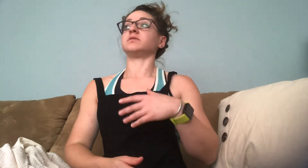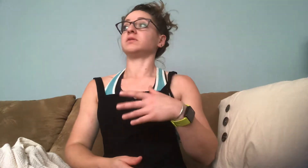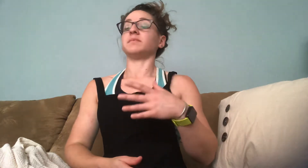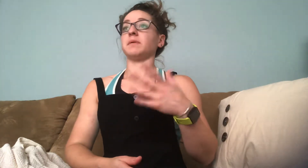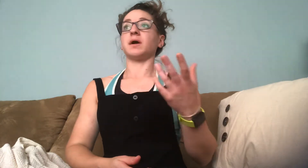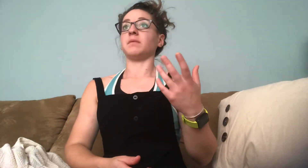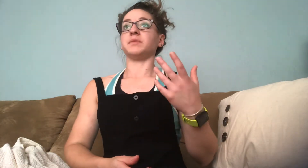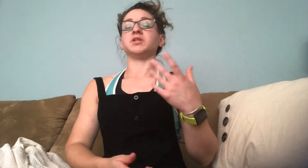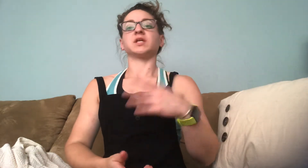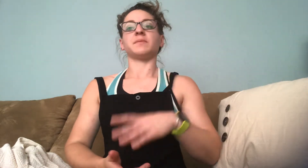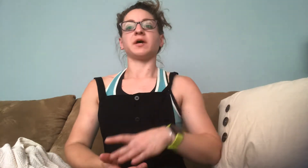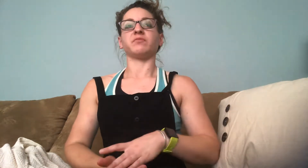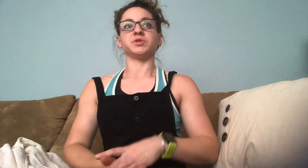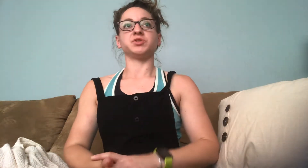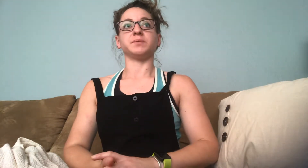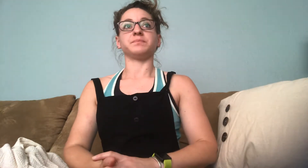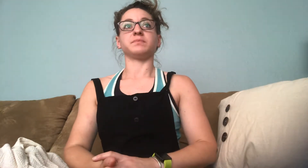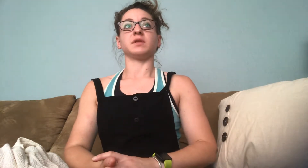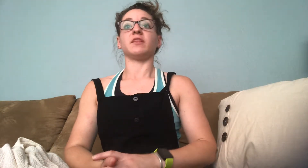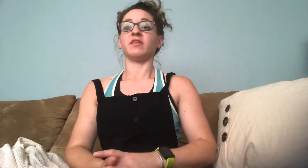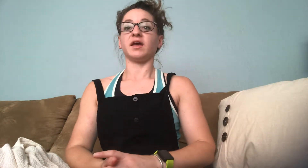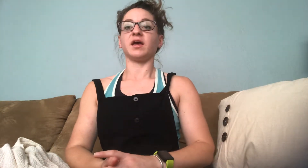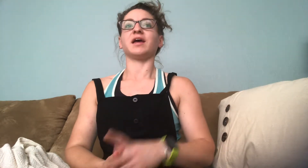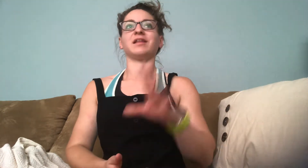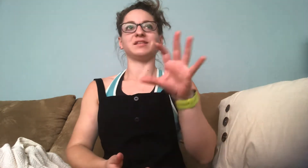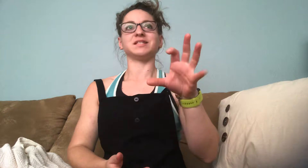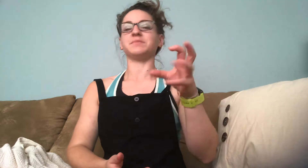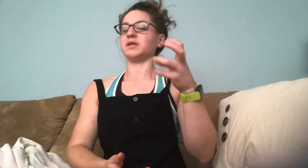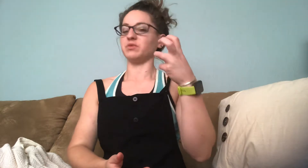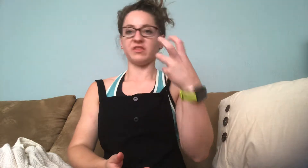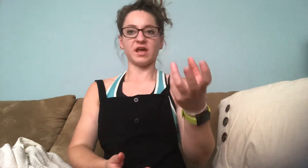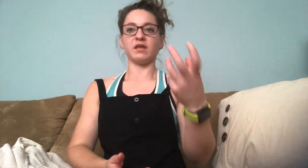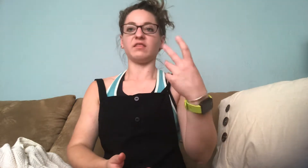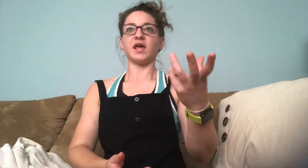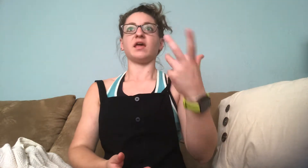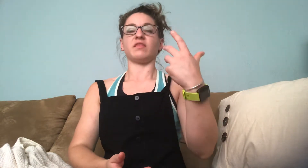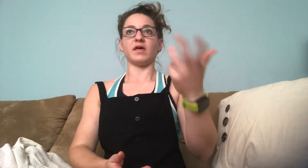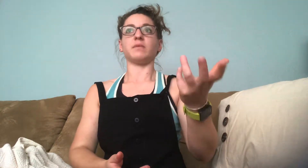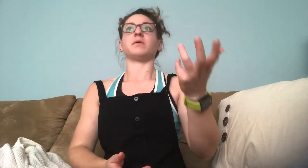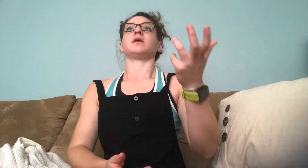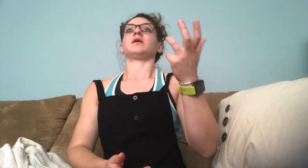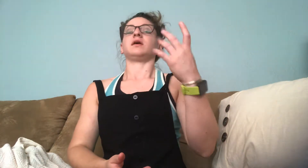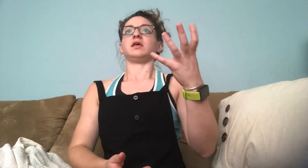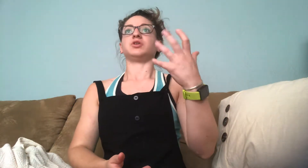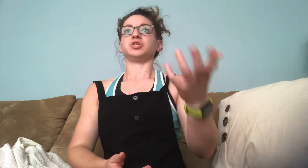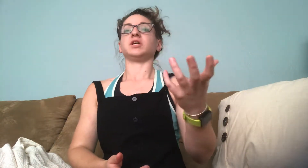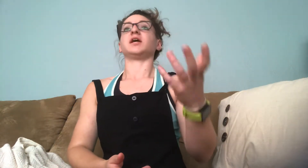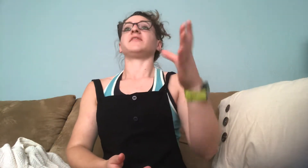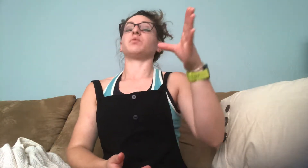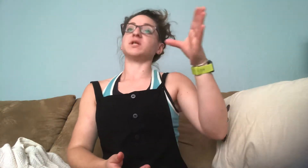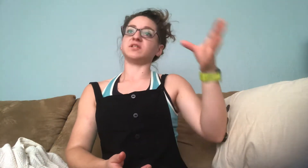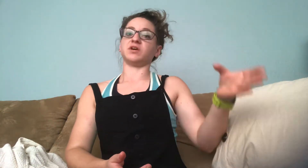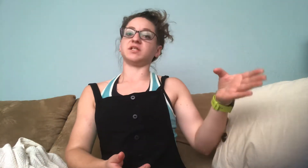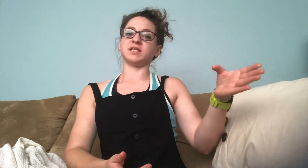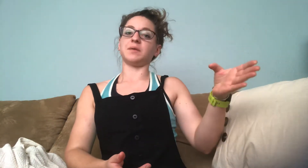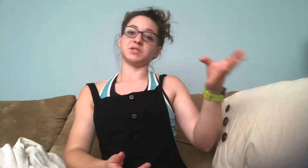dad and my mom, they just got back from a trip. And they, again, the same thing with they, them, he, she. And then once I've already